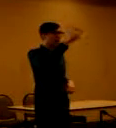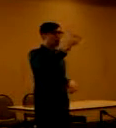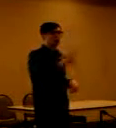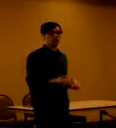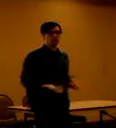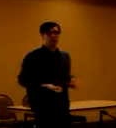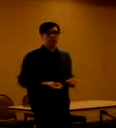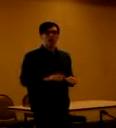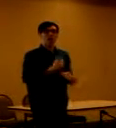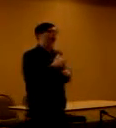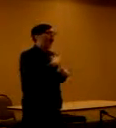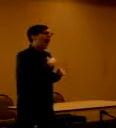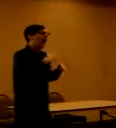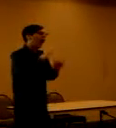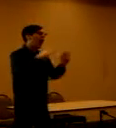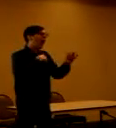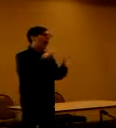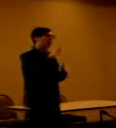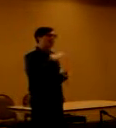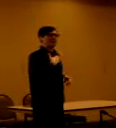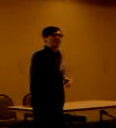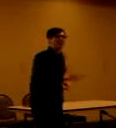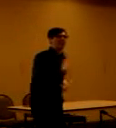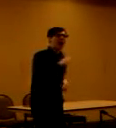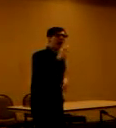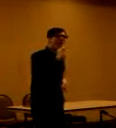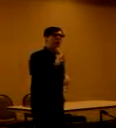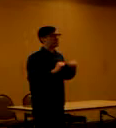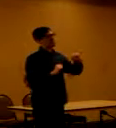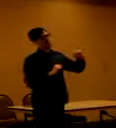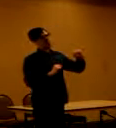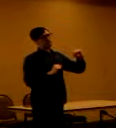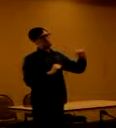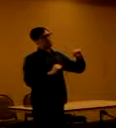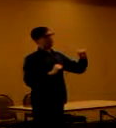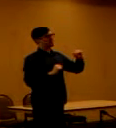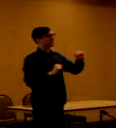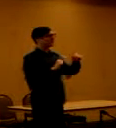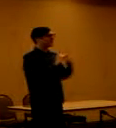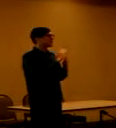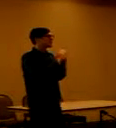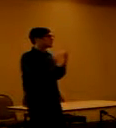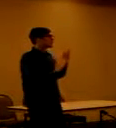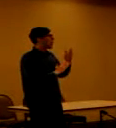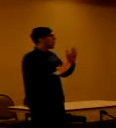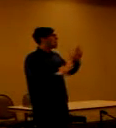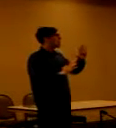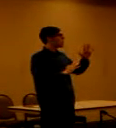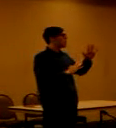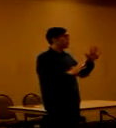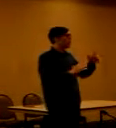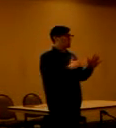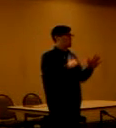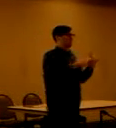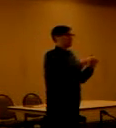So 11 years later. I did, you know, sometimes I was resistant,